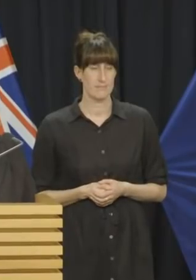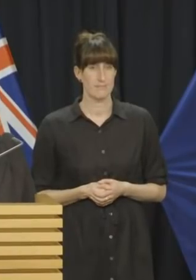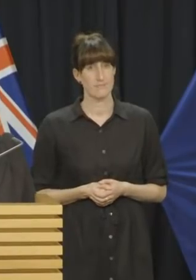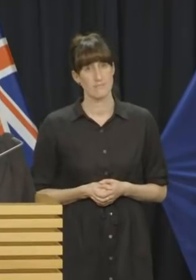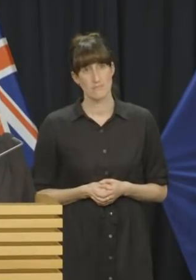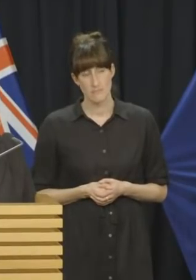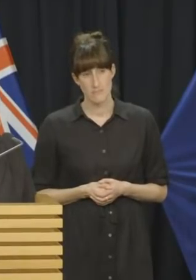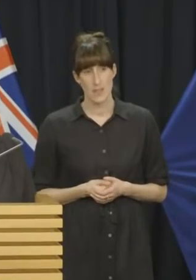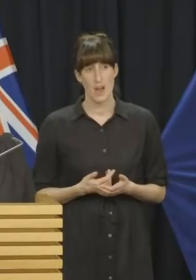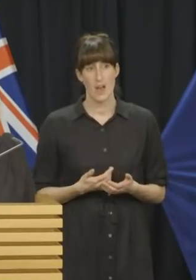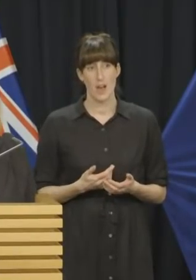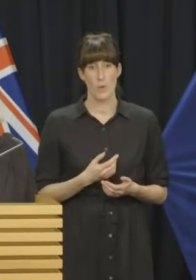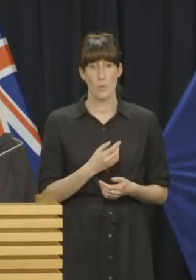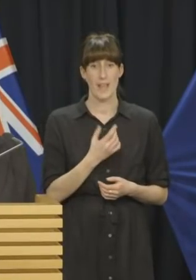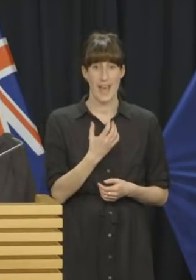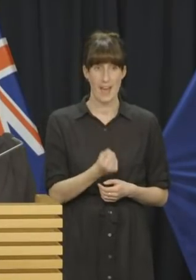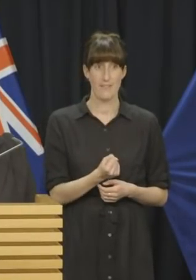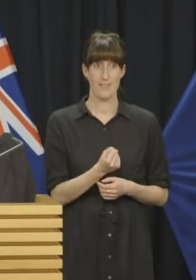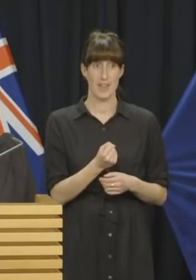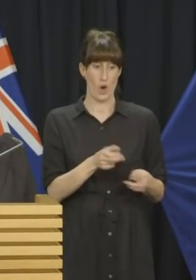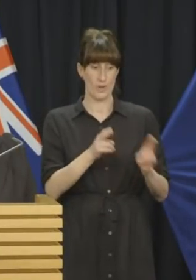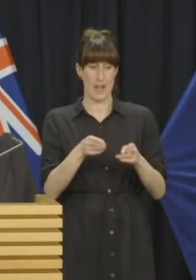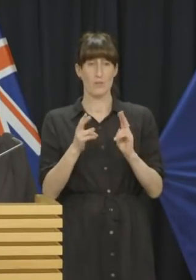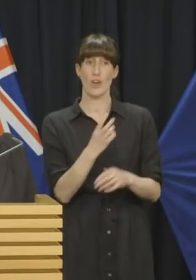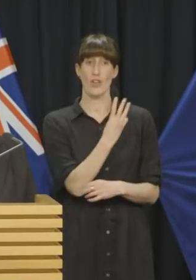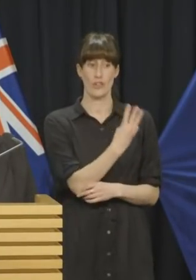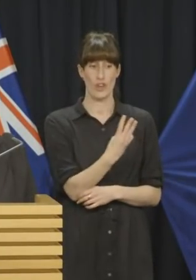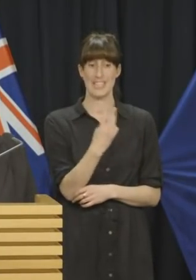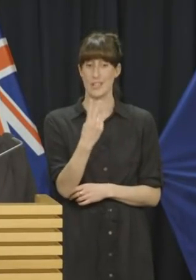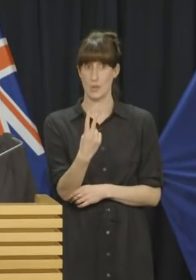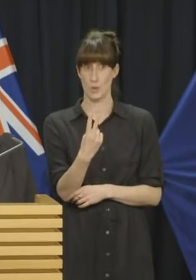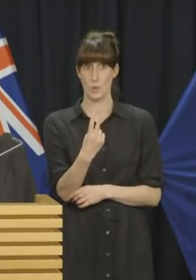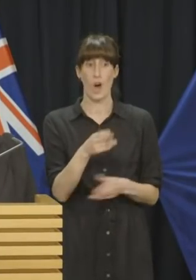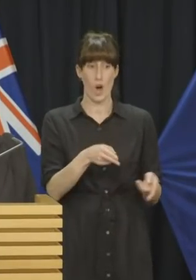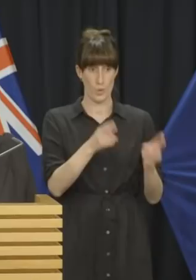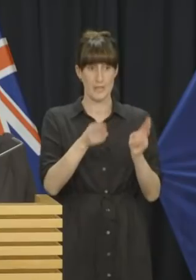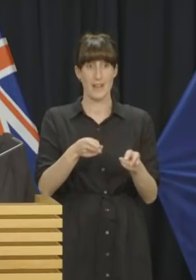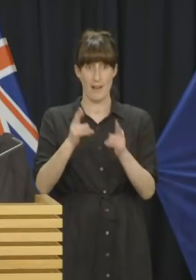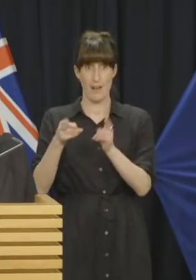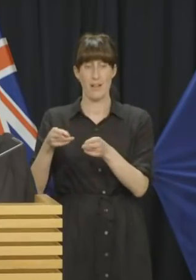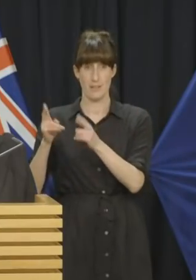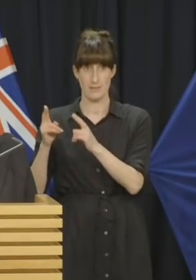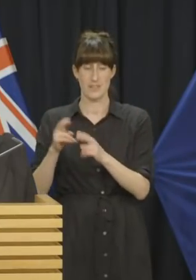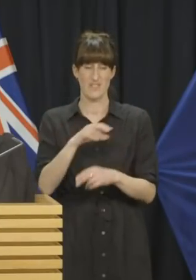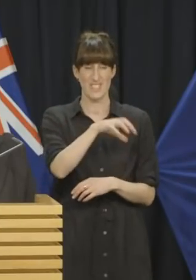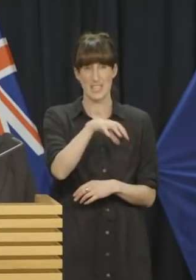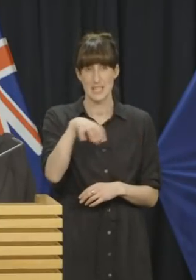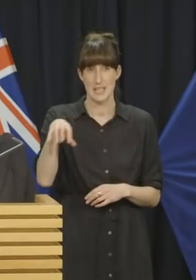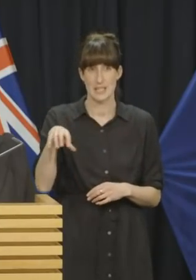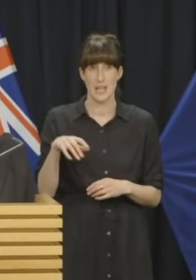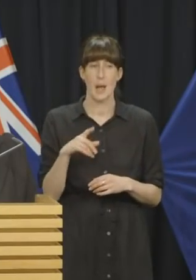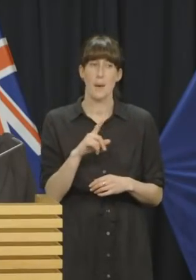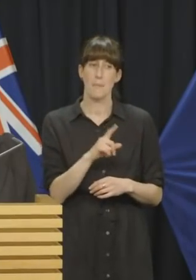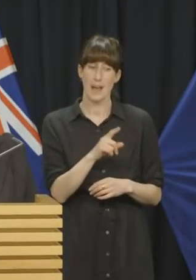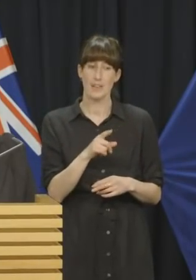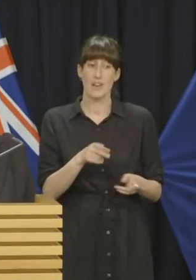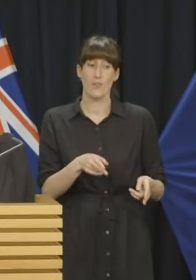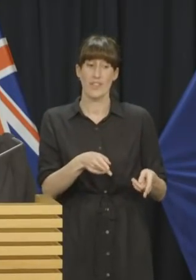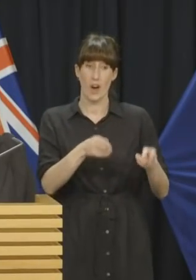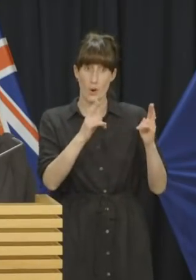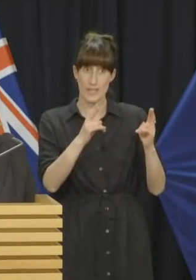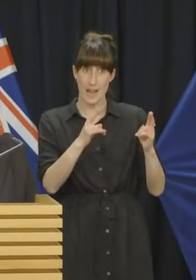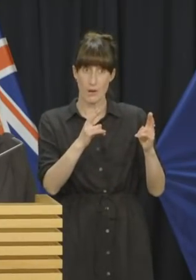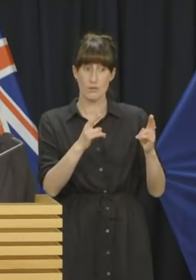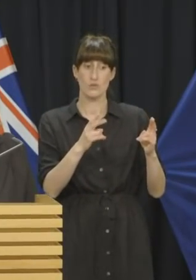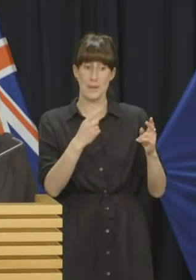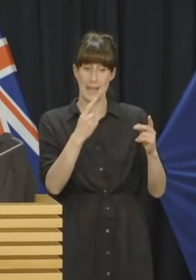I would just say we have 32 facilities. Each of those facilities requires, as I've said in the past, the key support mechanisms to be in place, being